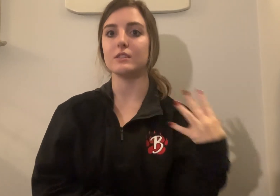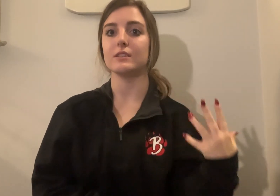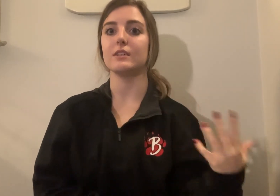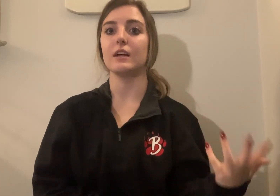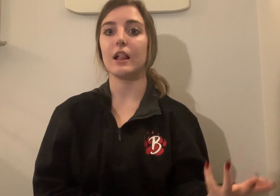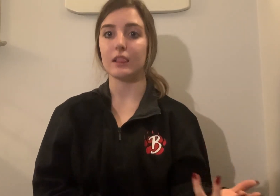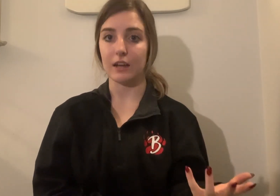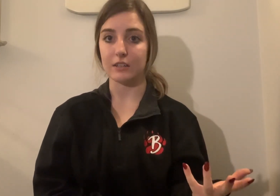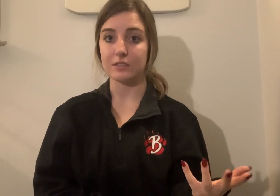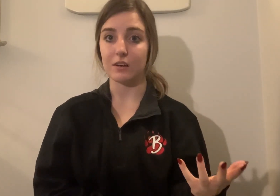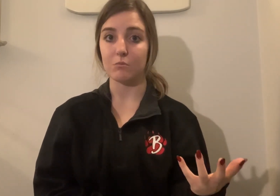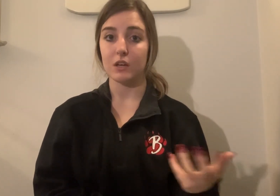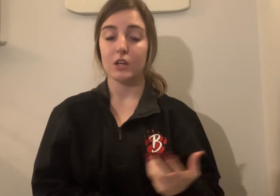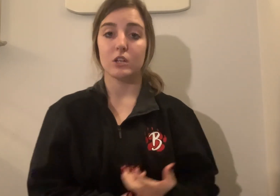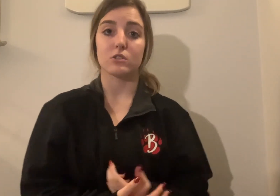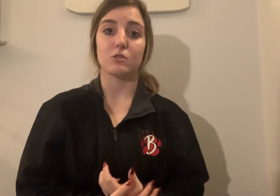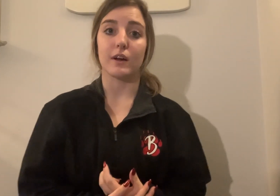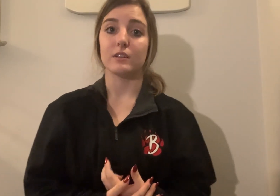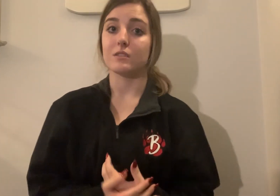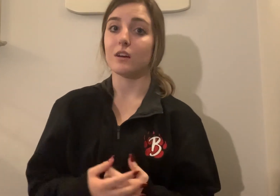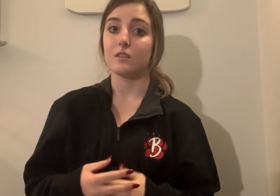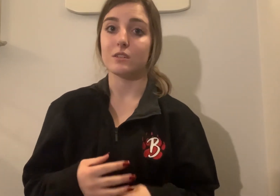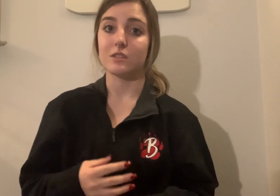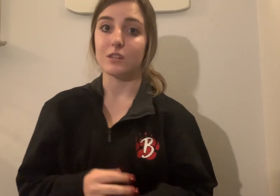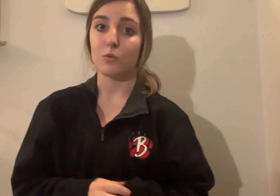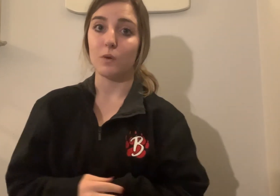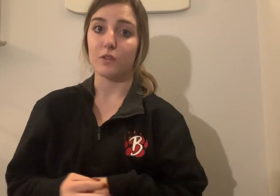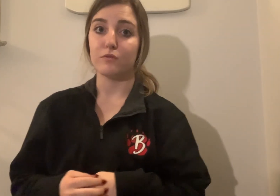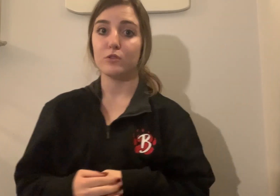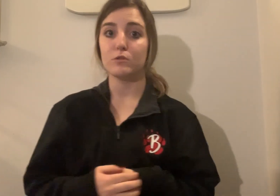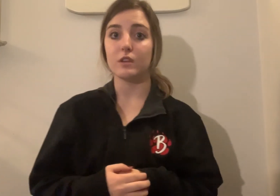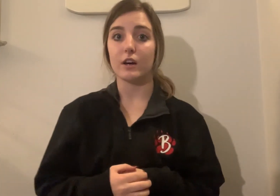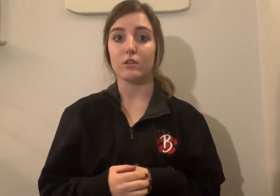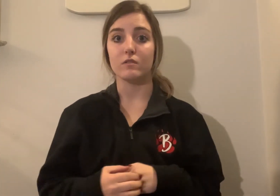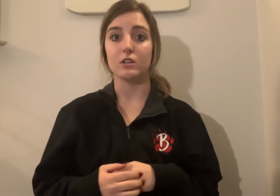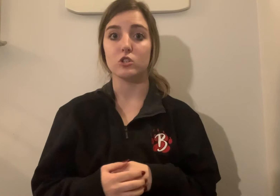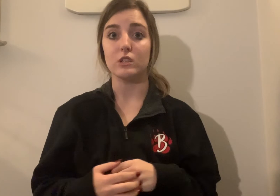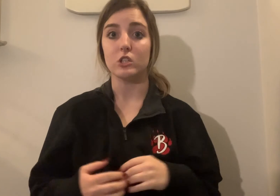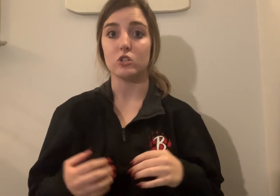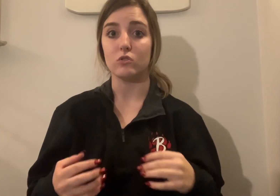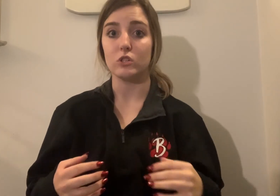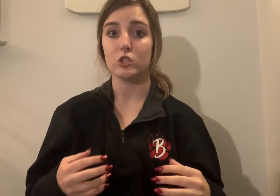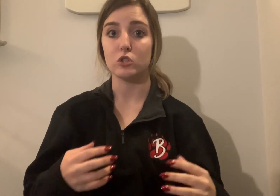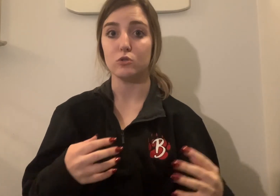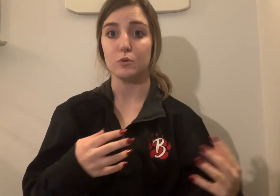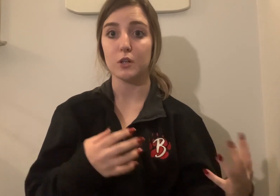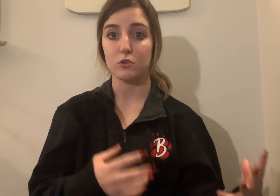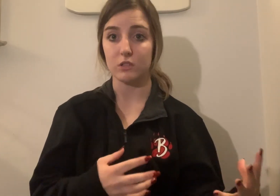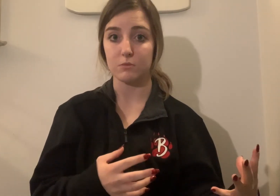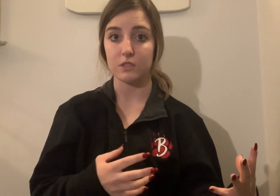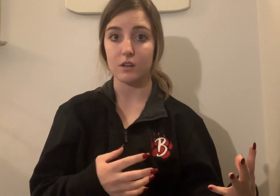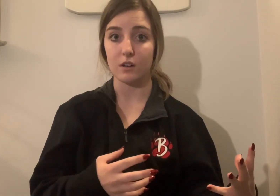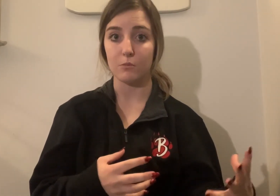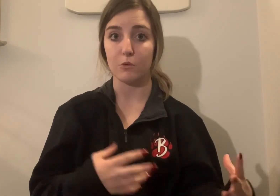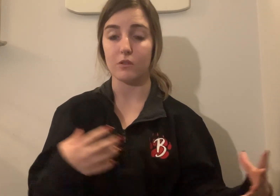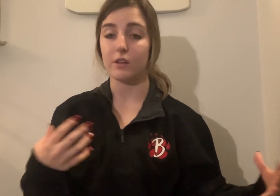did last time. So I decided to stick with a few that are very traditional to Christmas time or